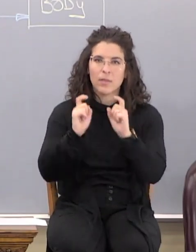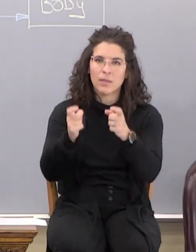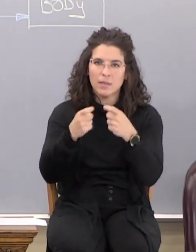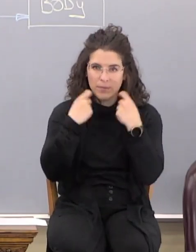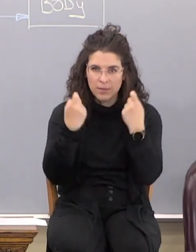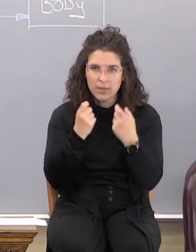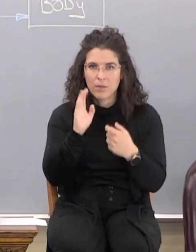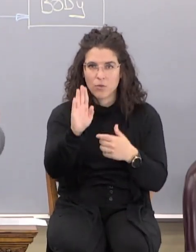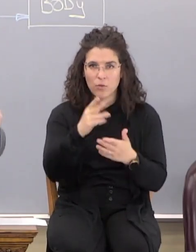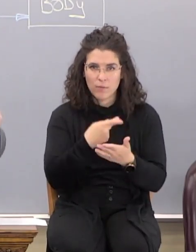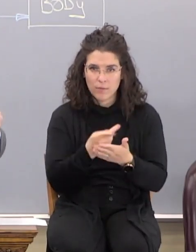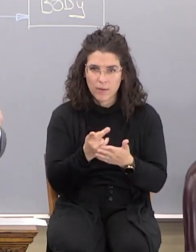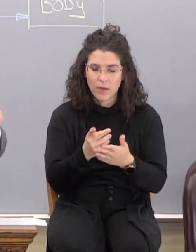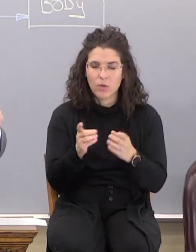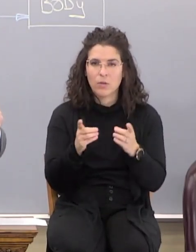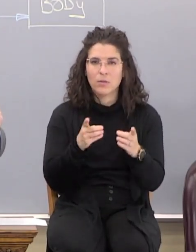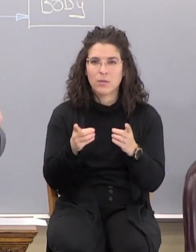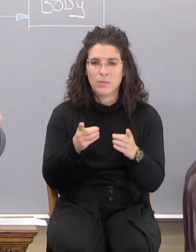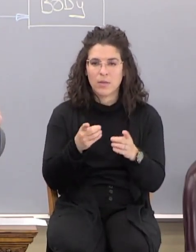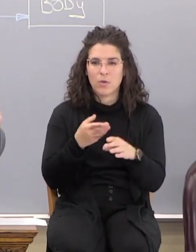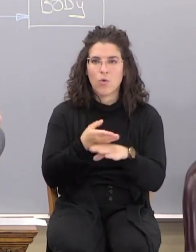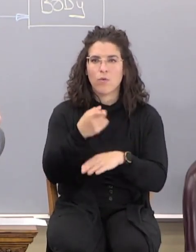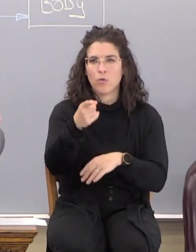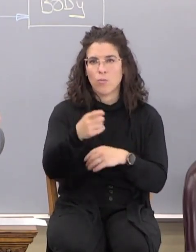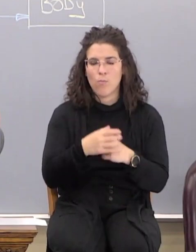your failure, dominion over you.